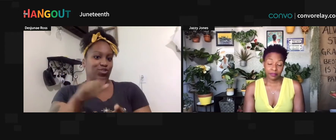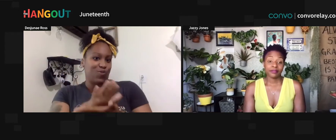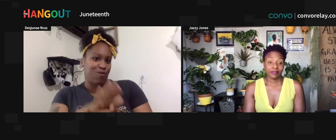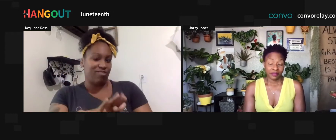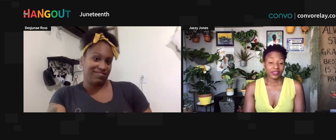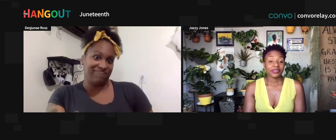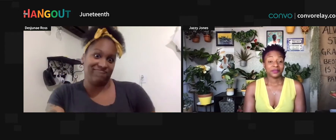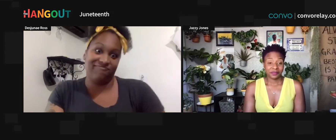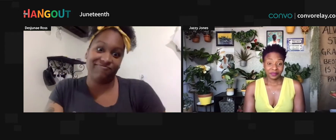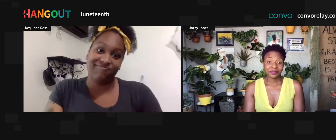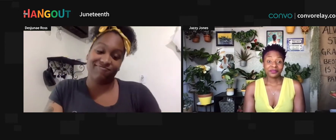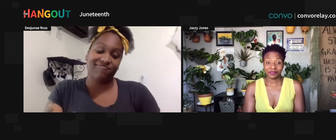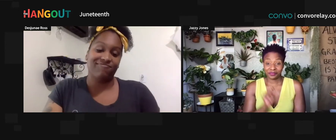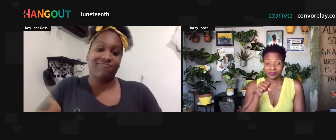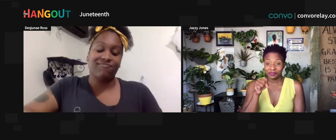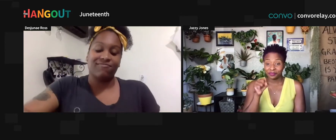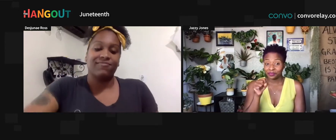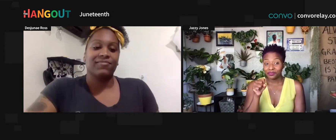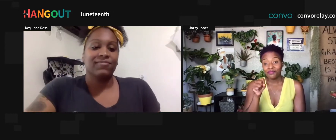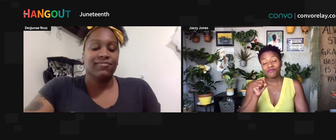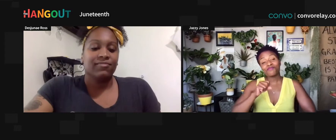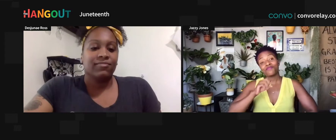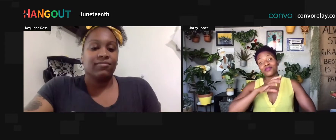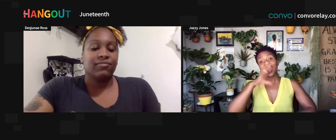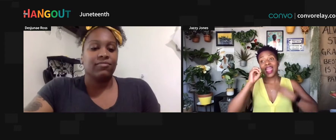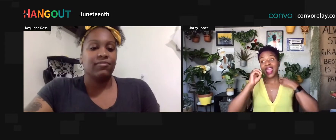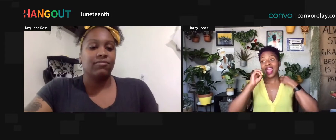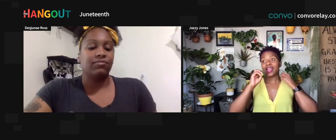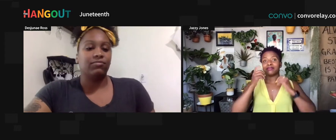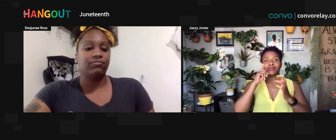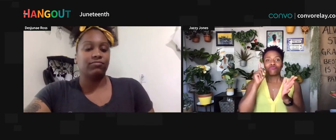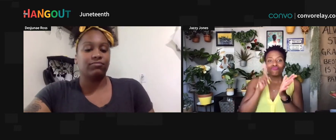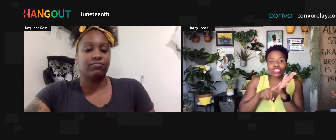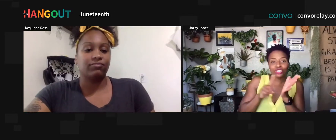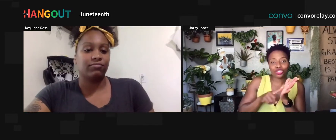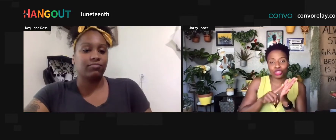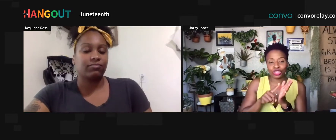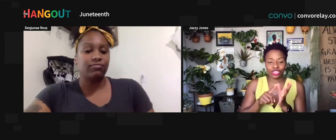And so then that's how we knew about the history back in school.